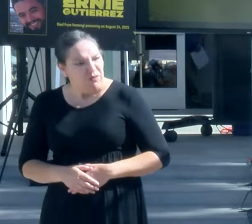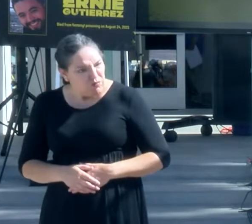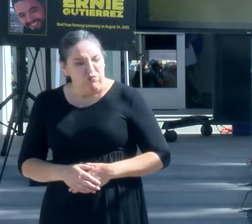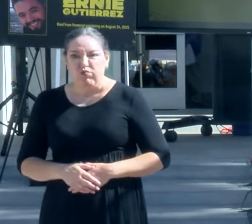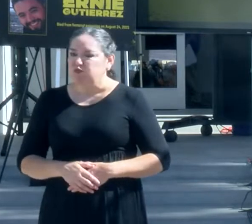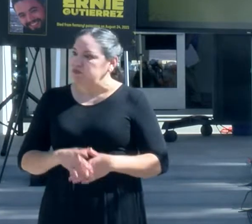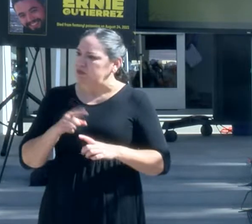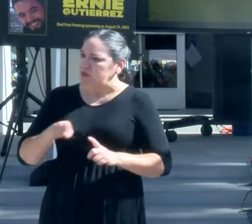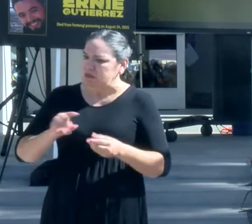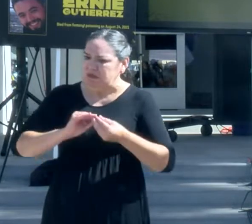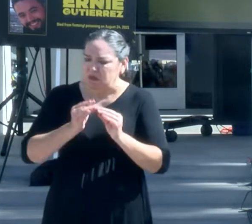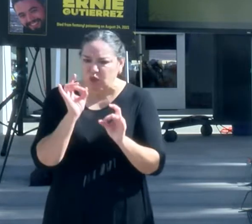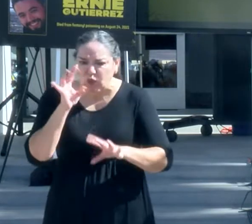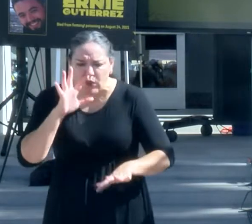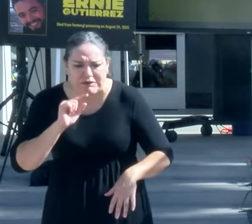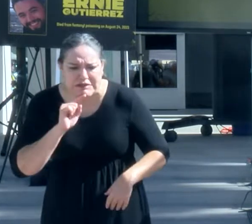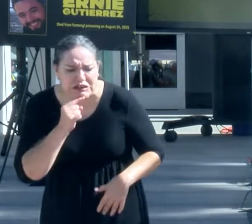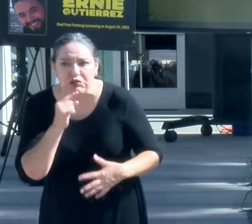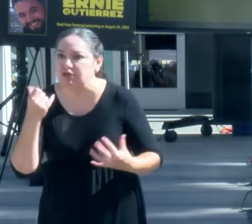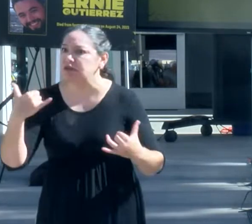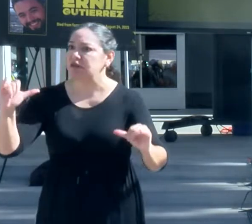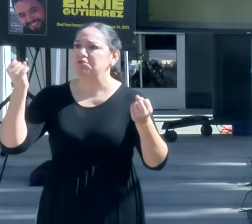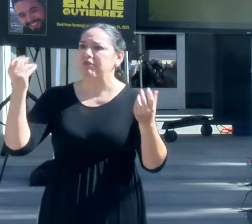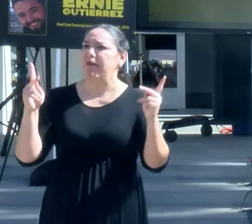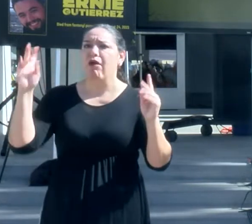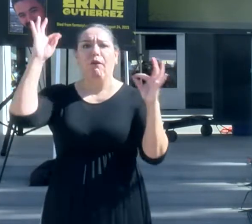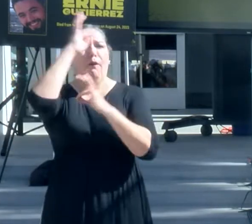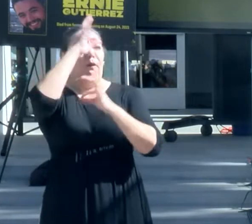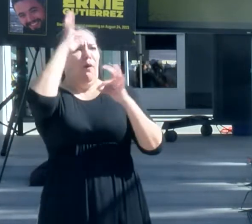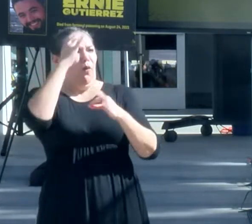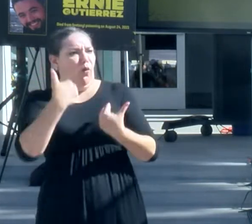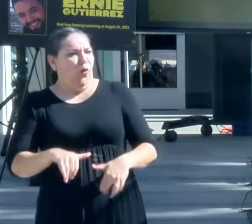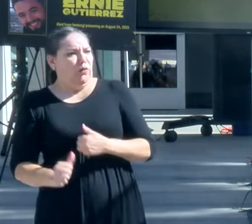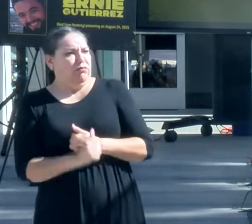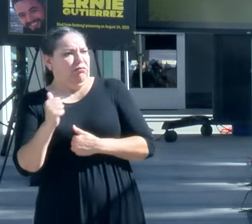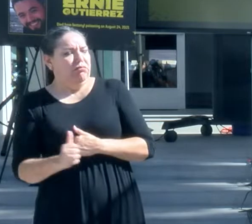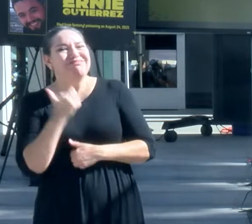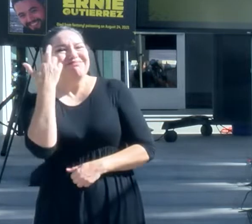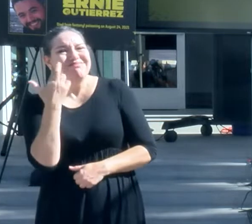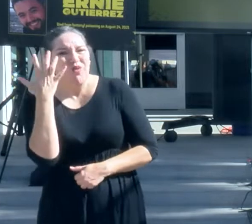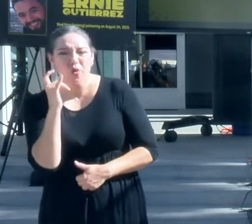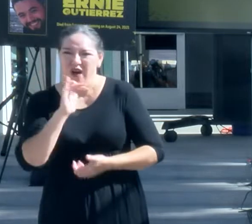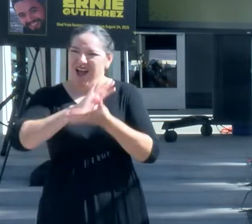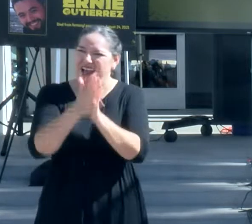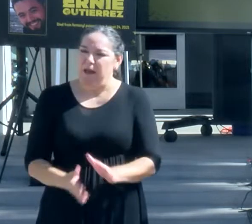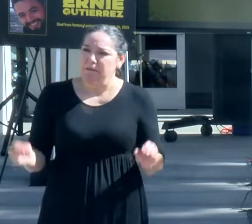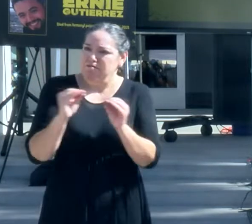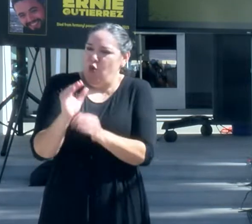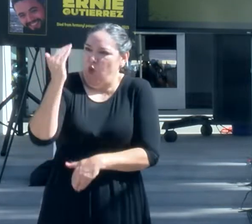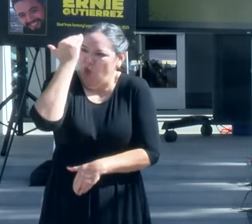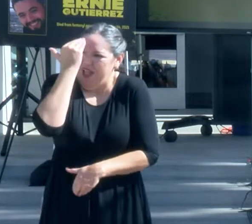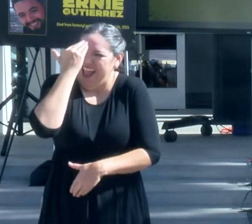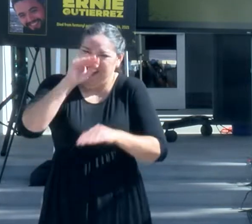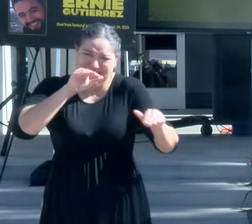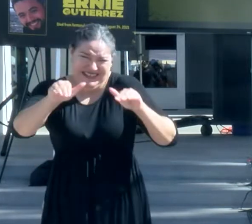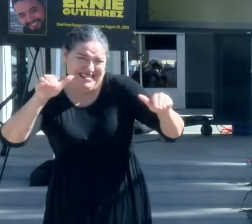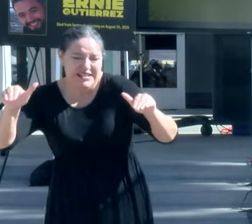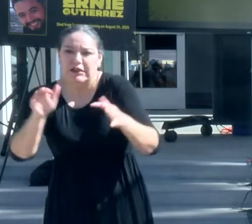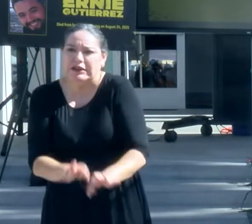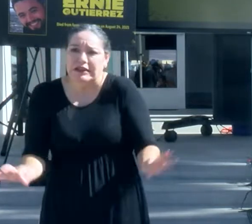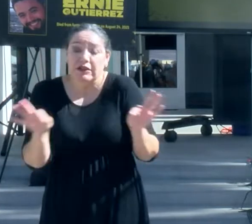tragic numbers, many are not aware of the dangers of fentanyl. This is why raising awareness is critical. If you have